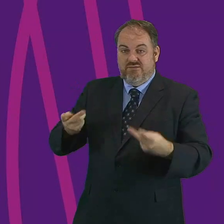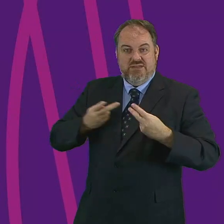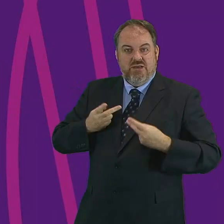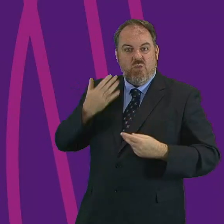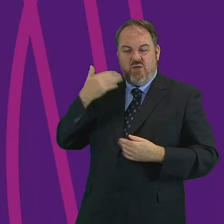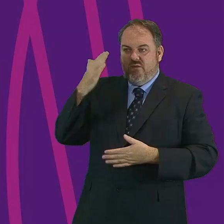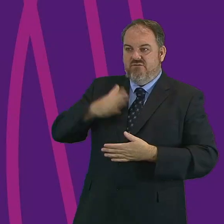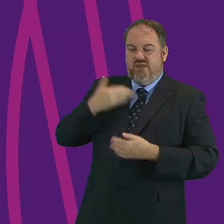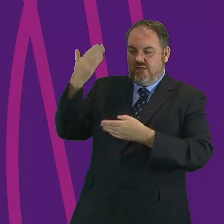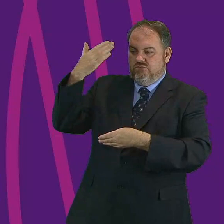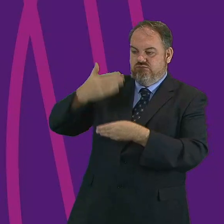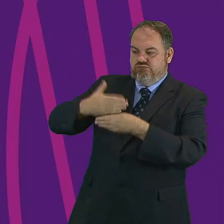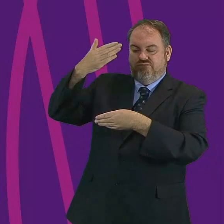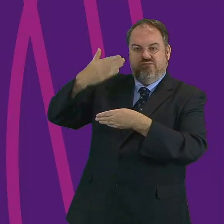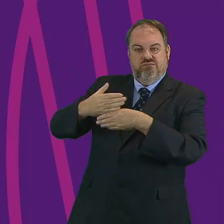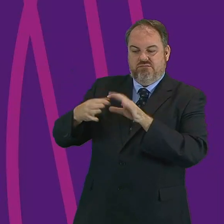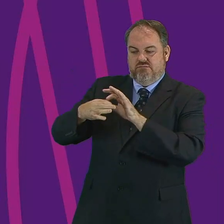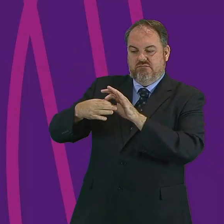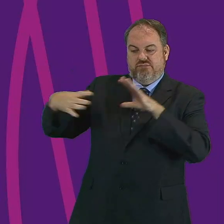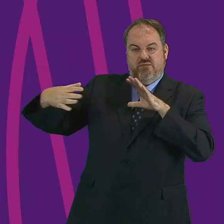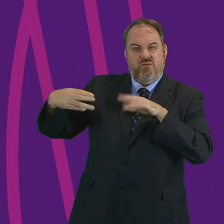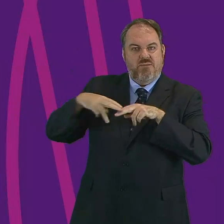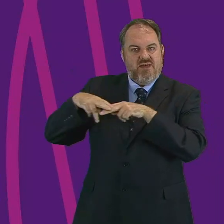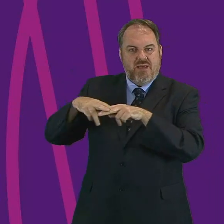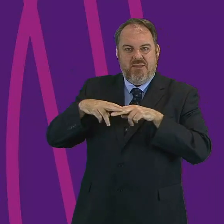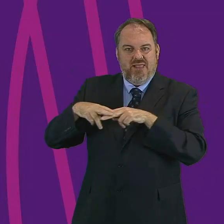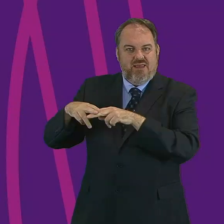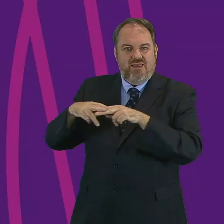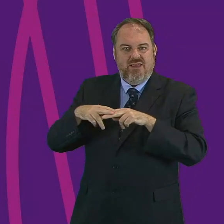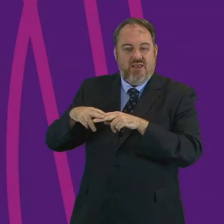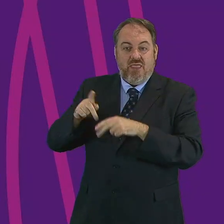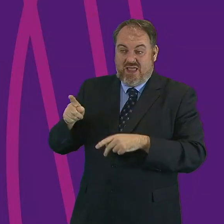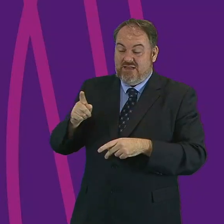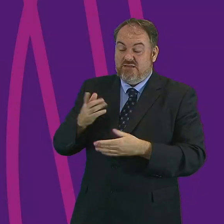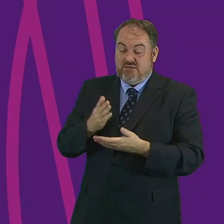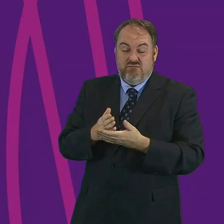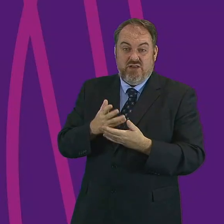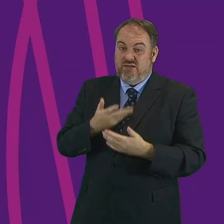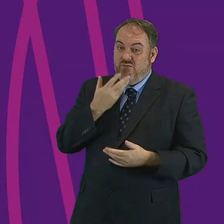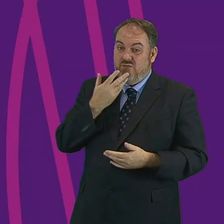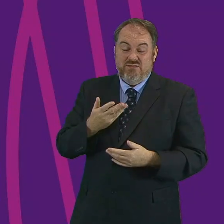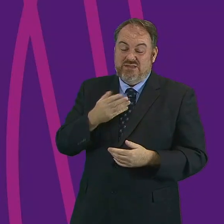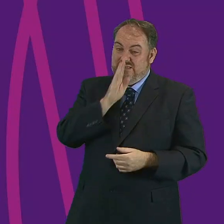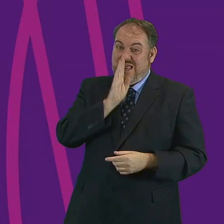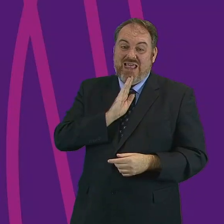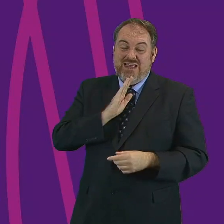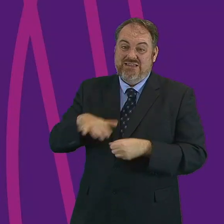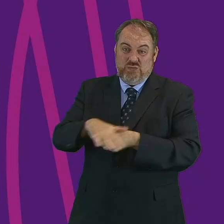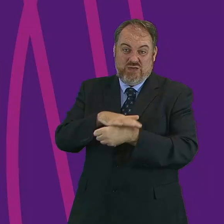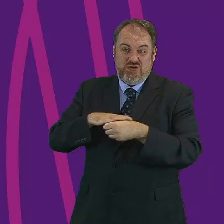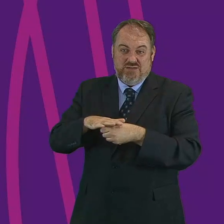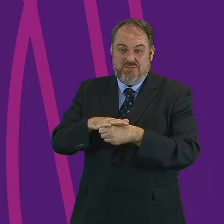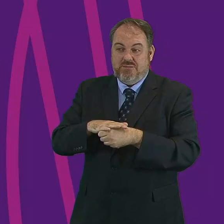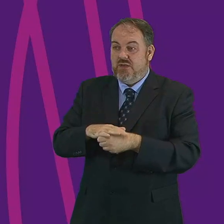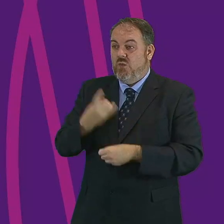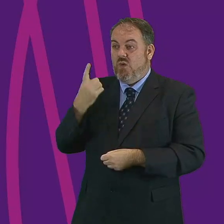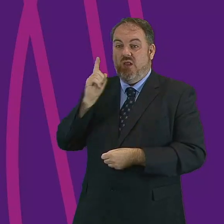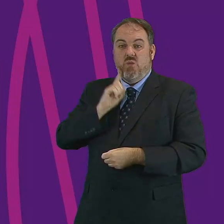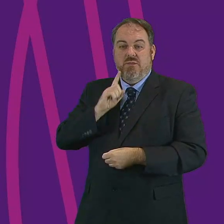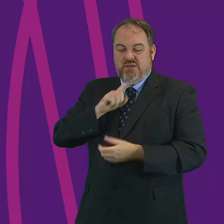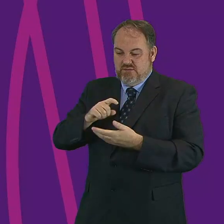now. But we hope to open up further visiting options for families as soon as it is safe to do so. Monica